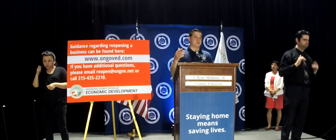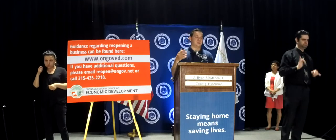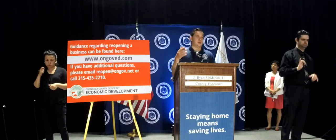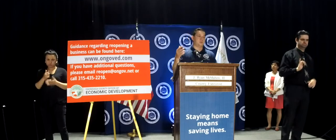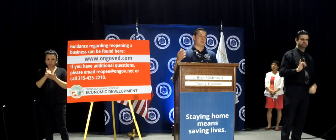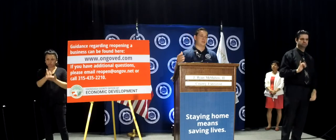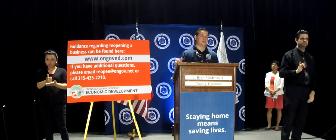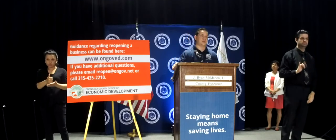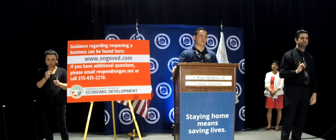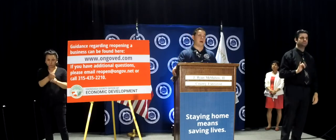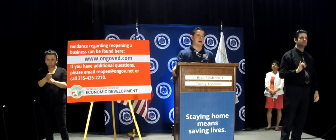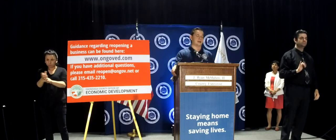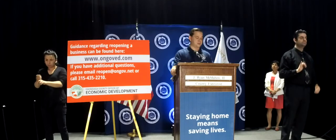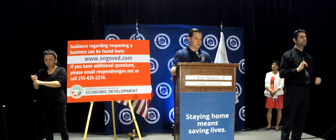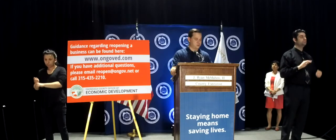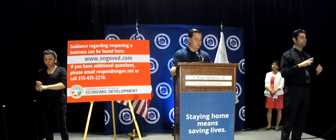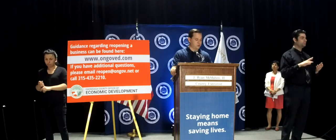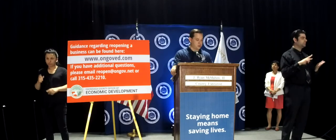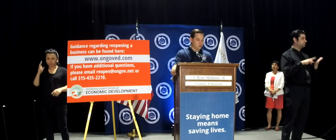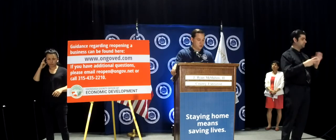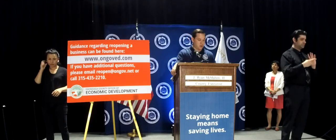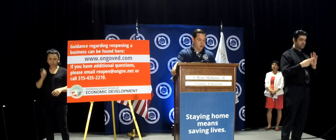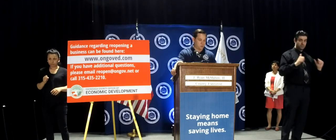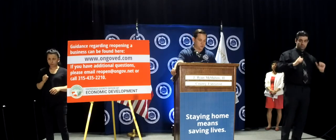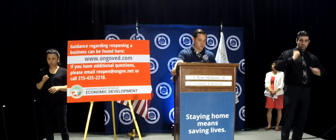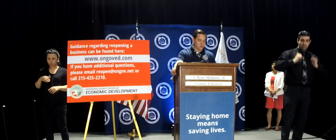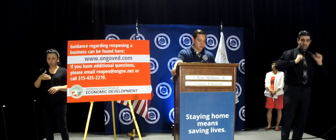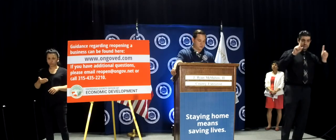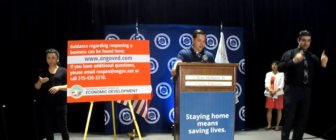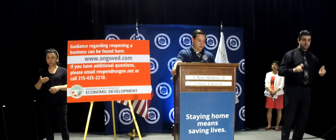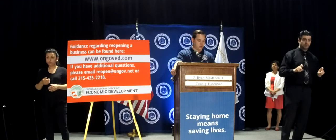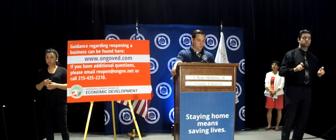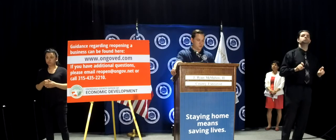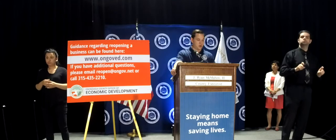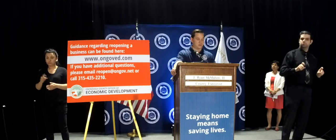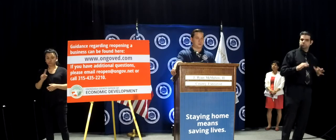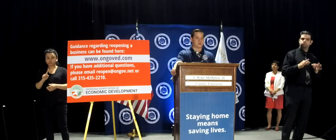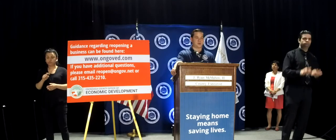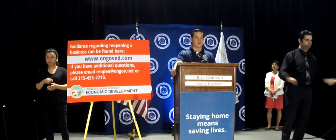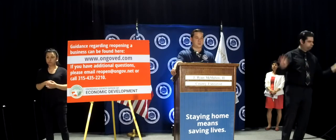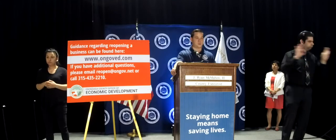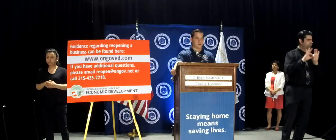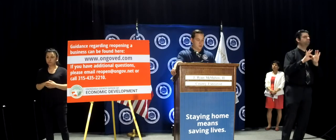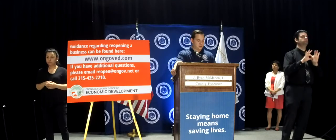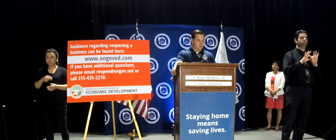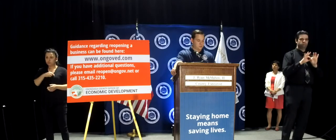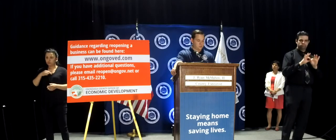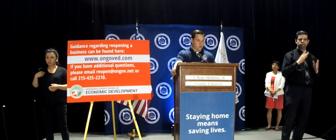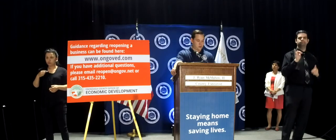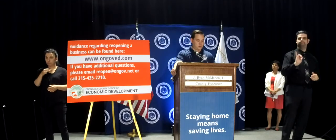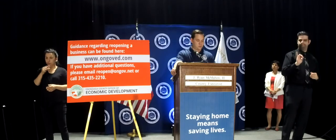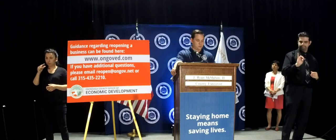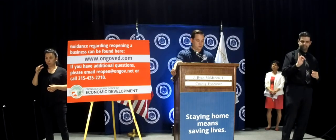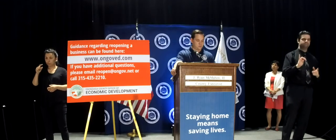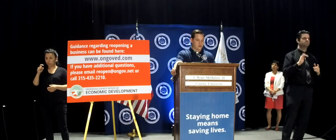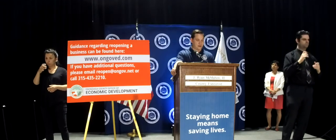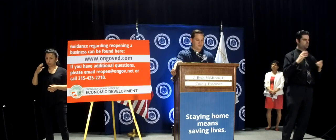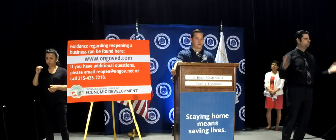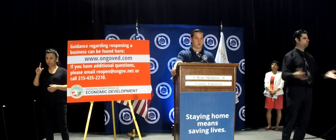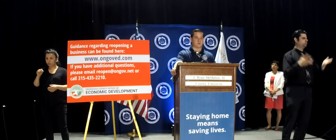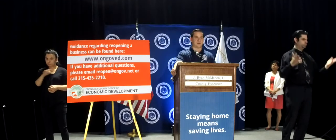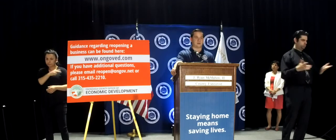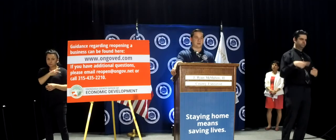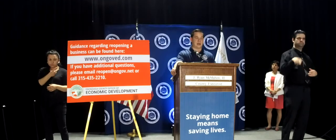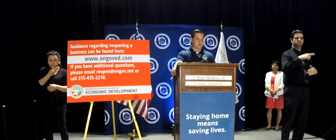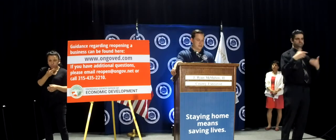finding these potential hidden pockets in the community, which is good because Dr. Gupta and all of her tracers get to find